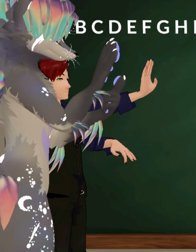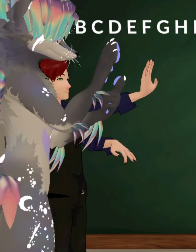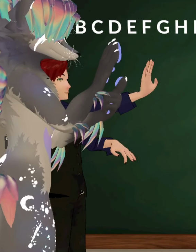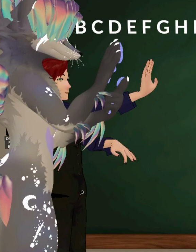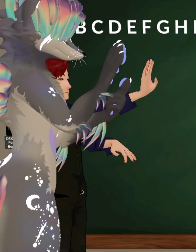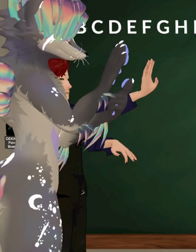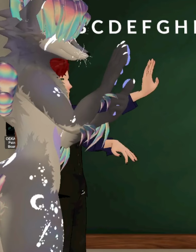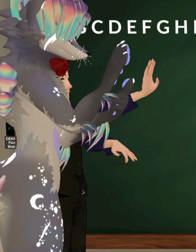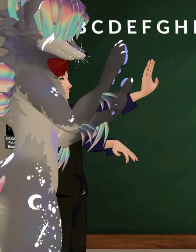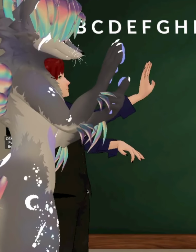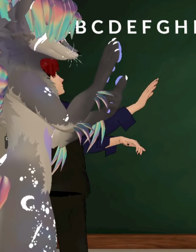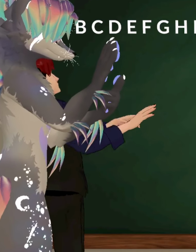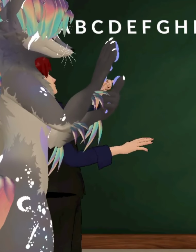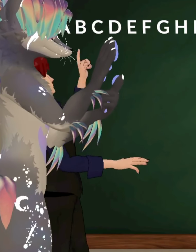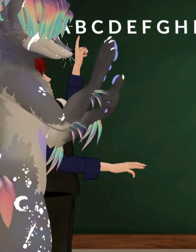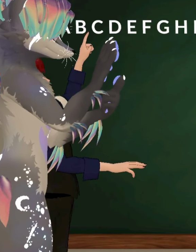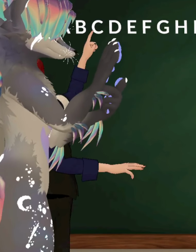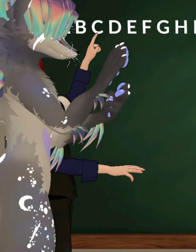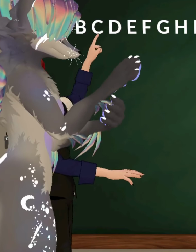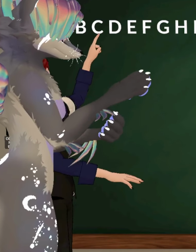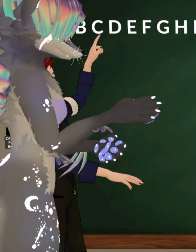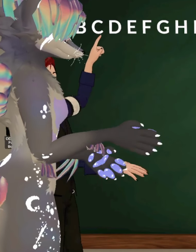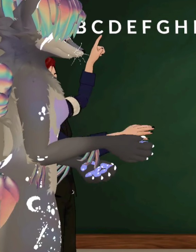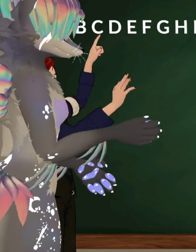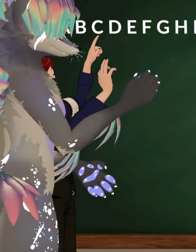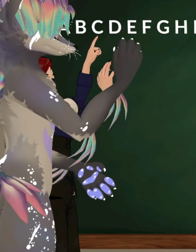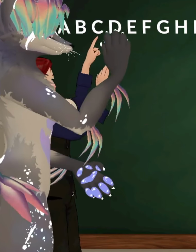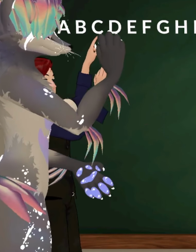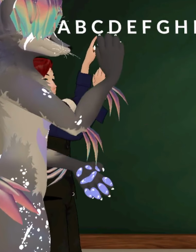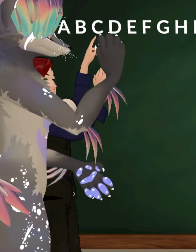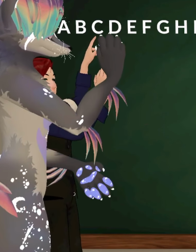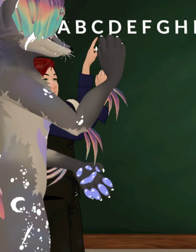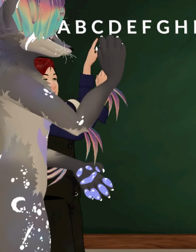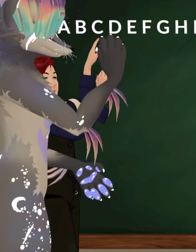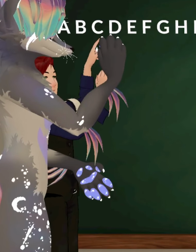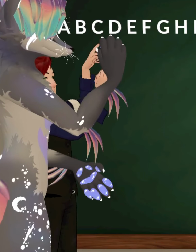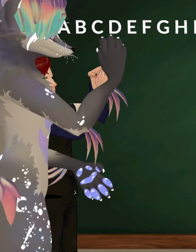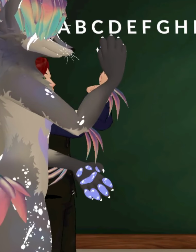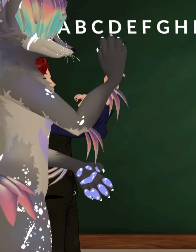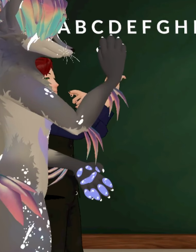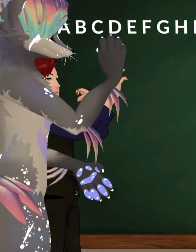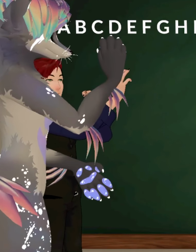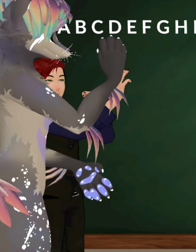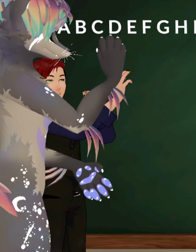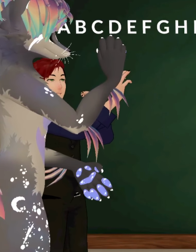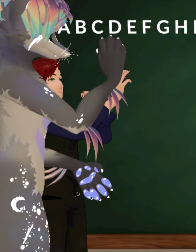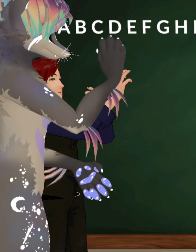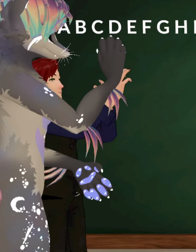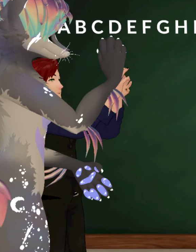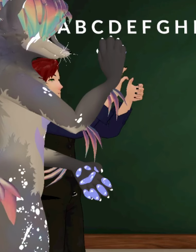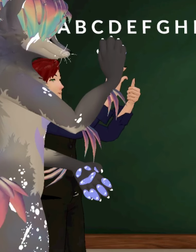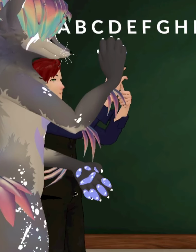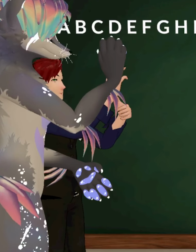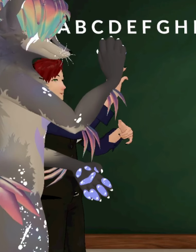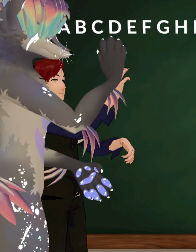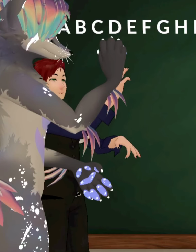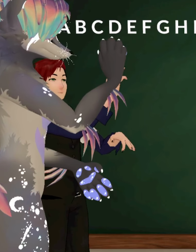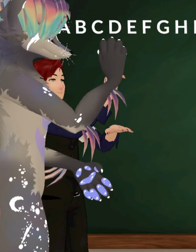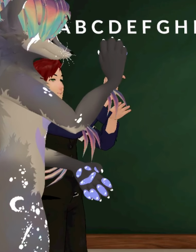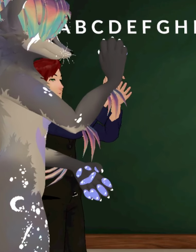put our thumb here. C, this is the one that general VR actually has the advantage. They can do it easier because